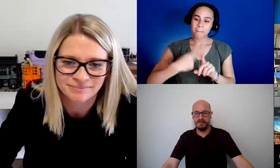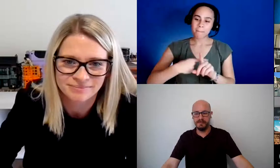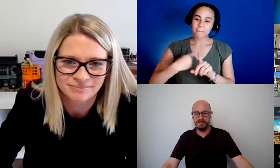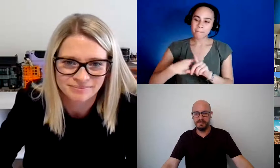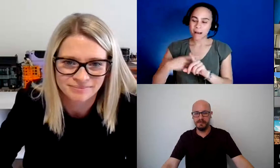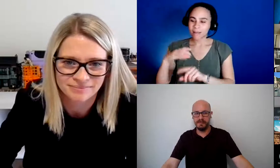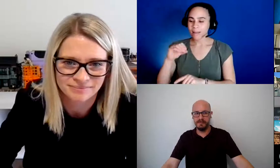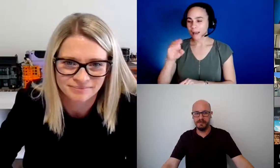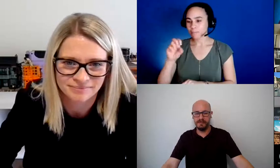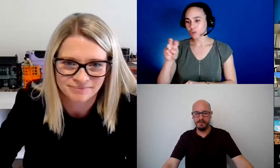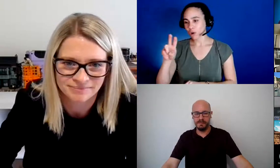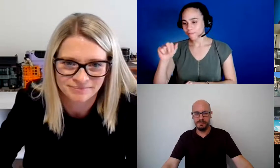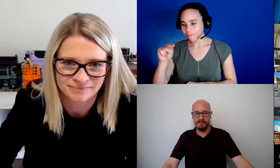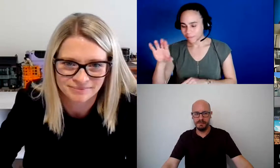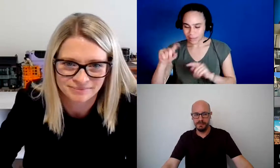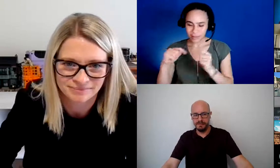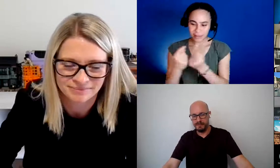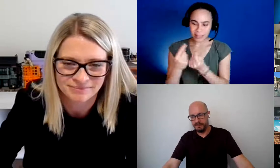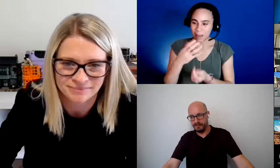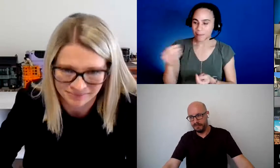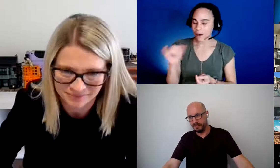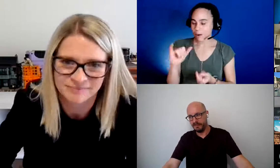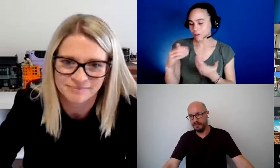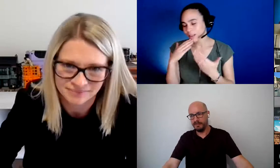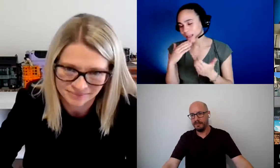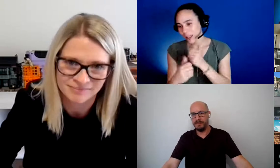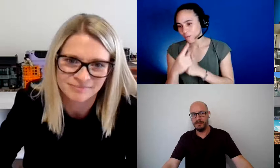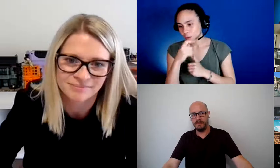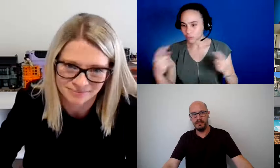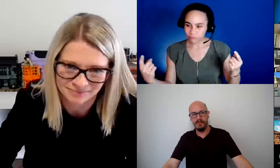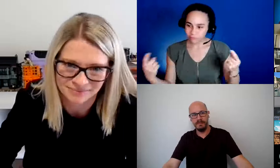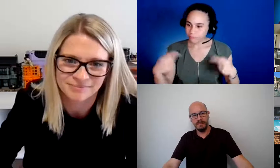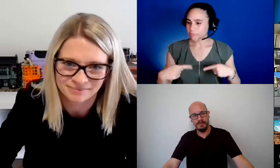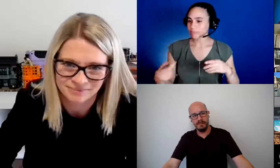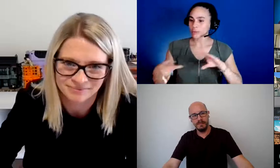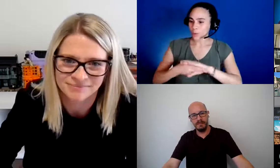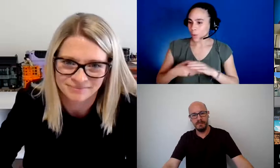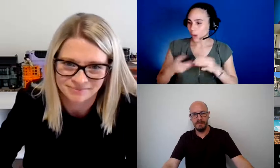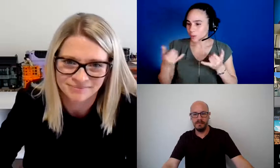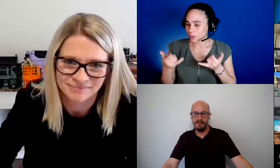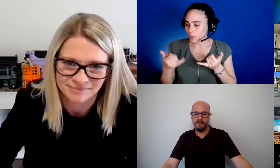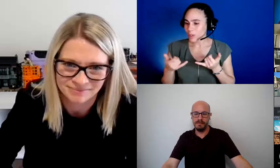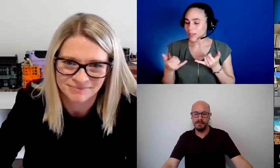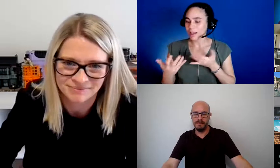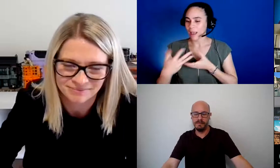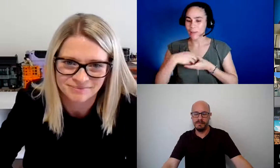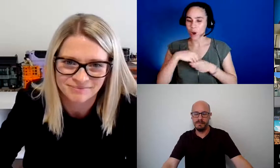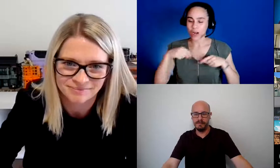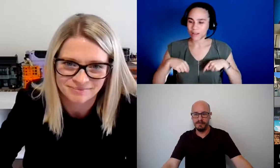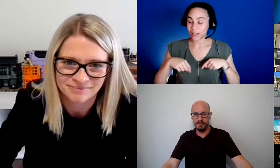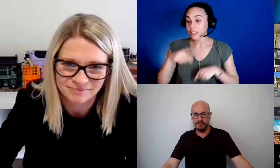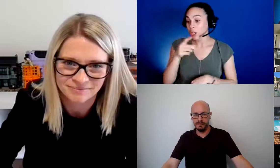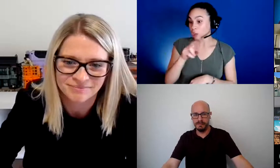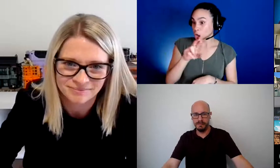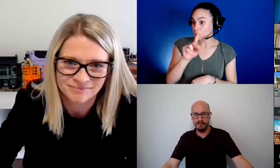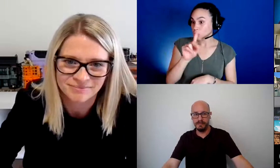And I want to thank everyone for attending and being a part of this. Dr. Perkins, we're going to be reaching out to you again and again and